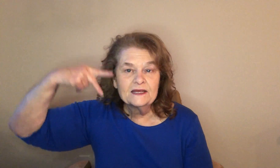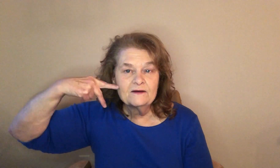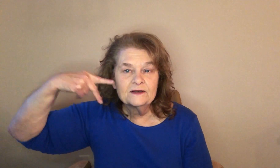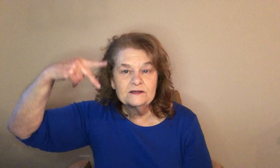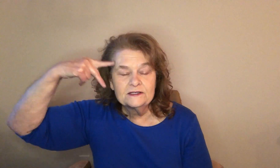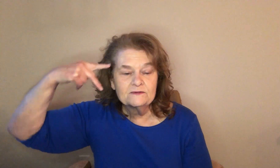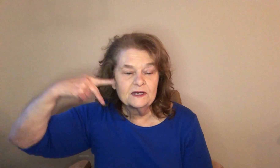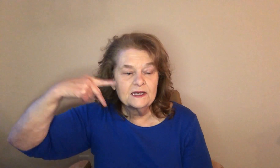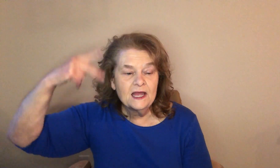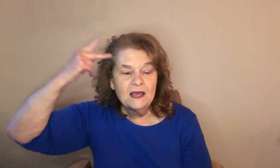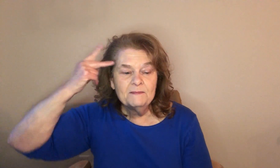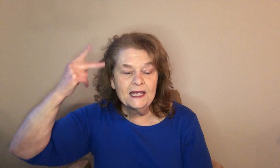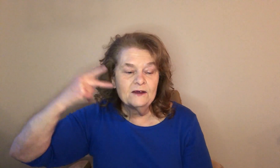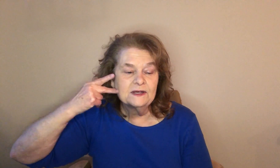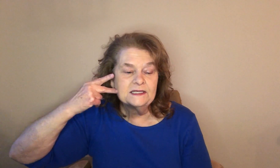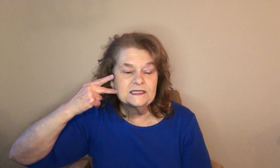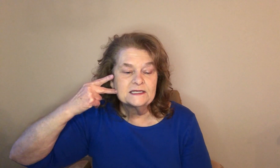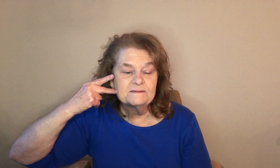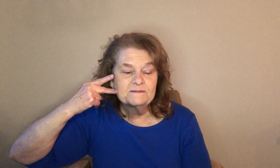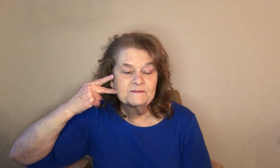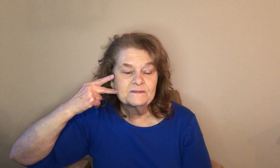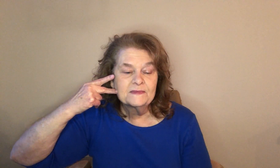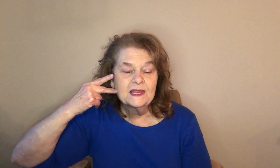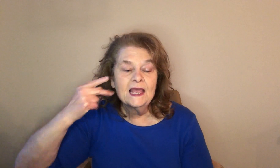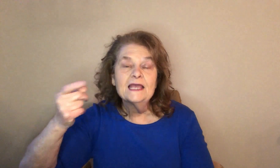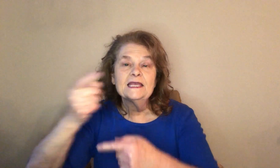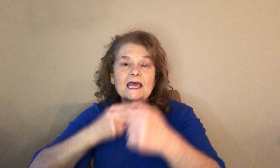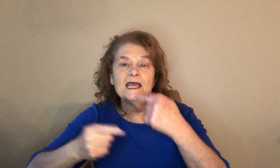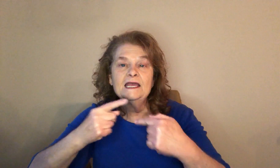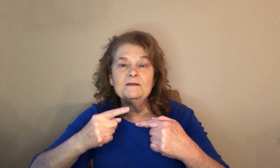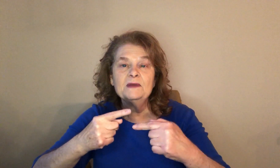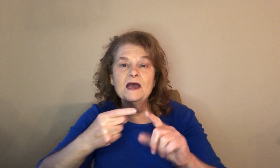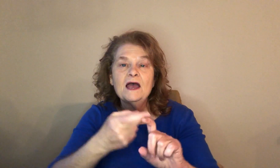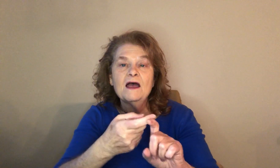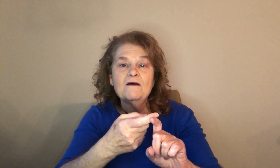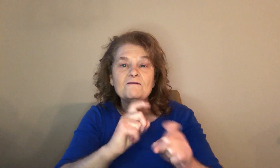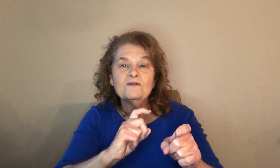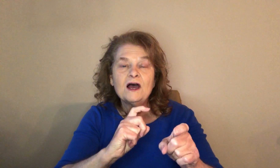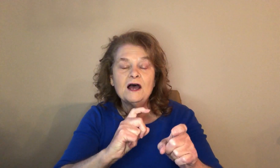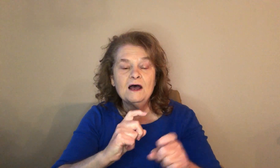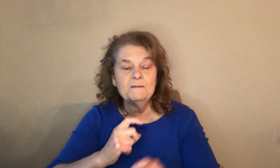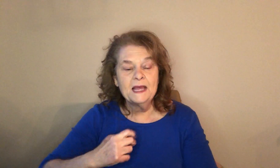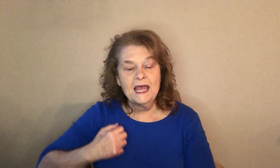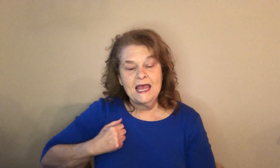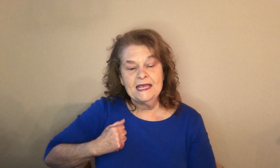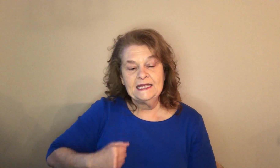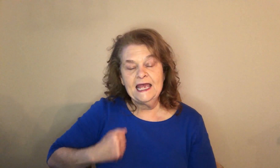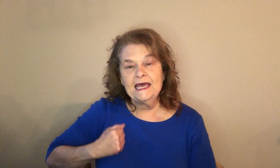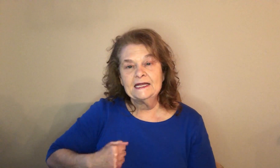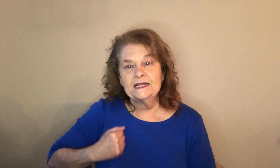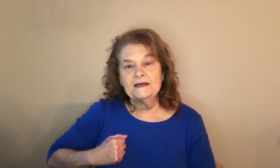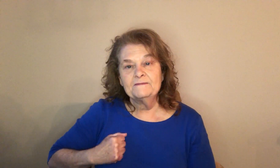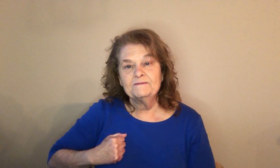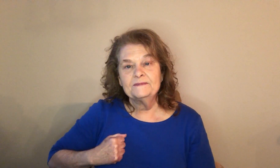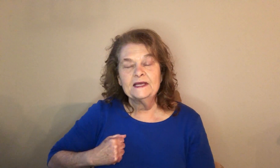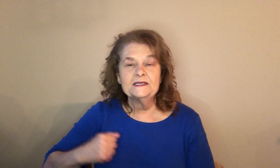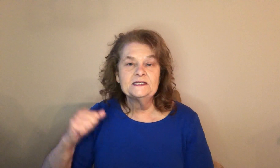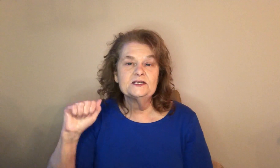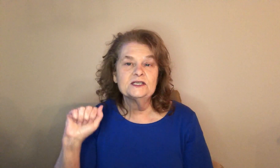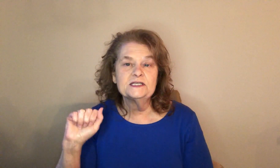hard to do this way. Parents came from Canada. Now this is just